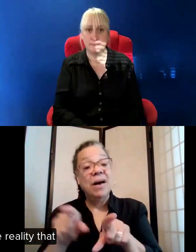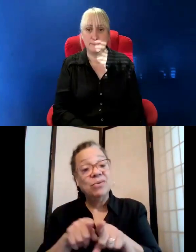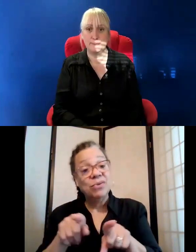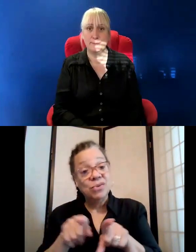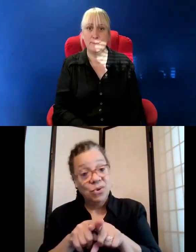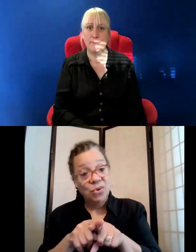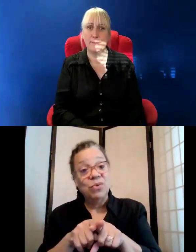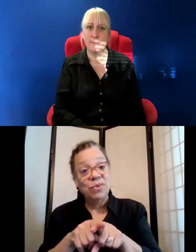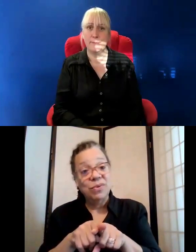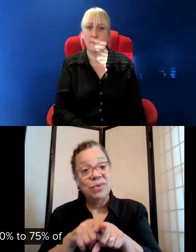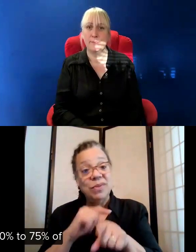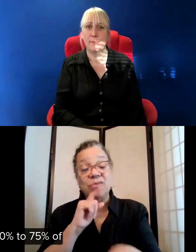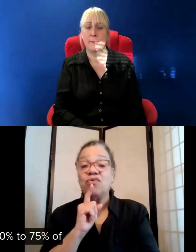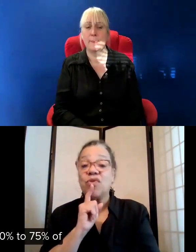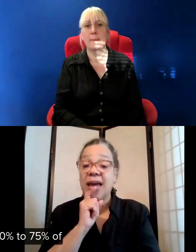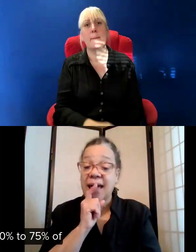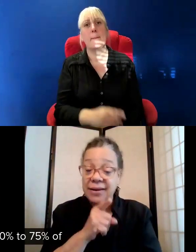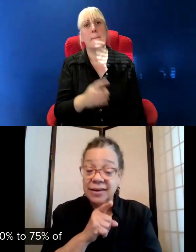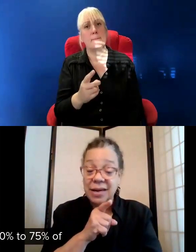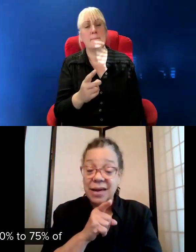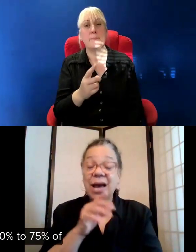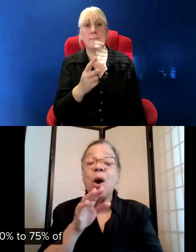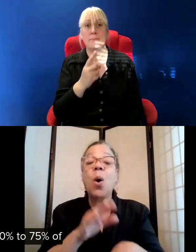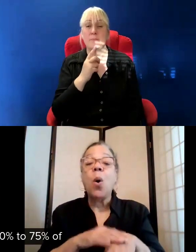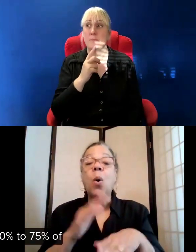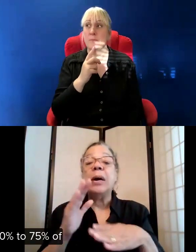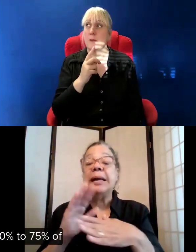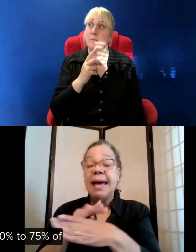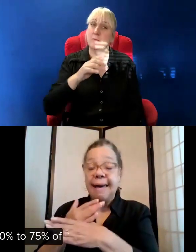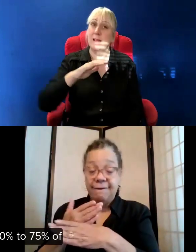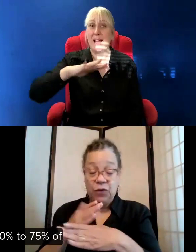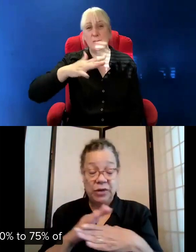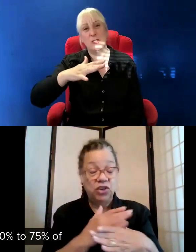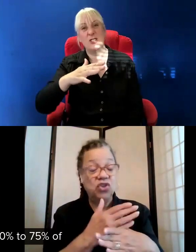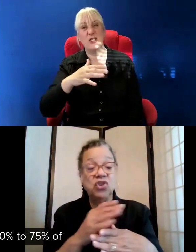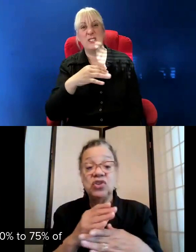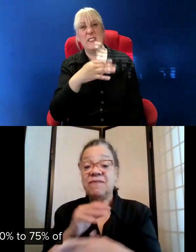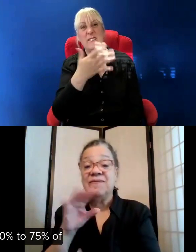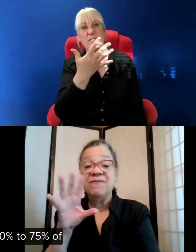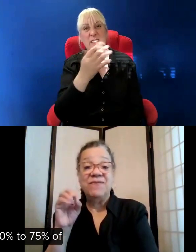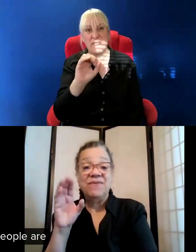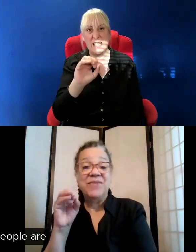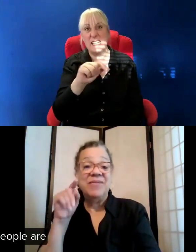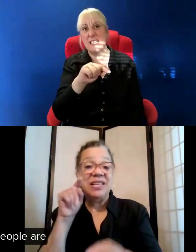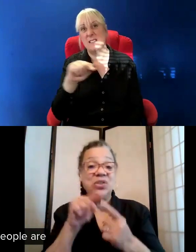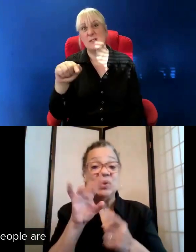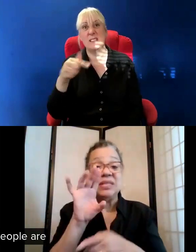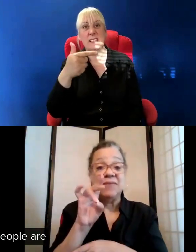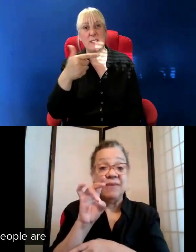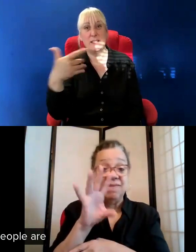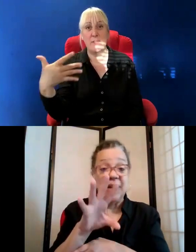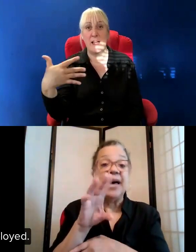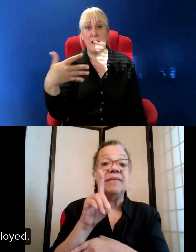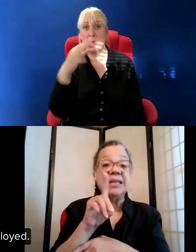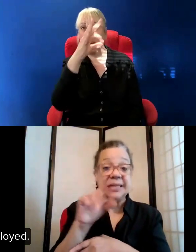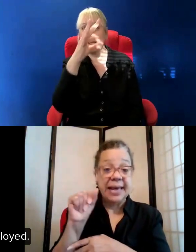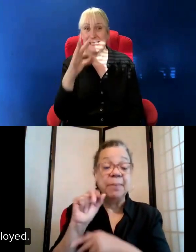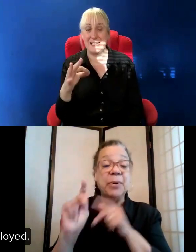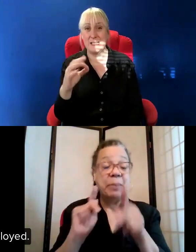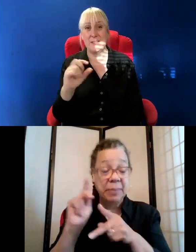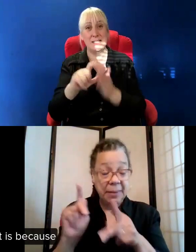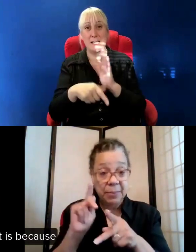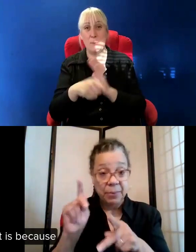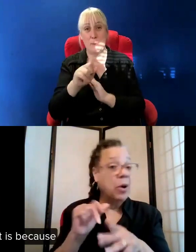that, on average, 50 to 75% of disabled people are